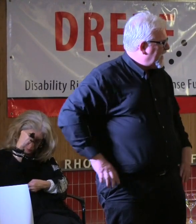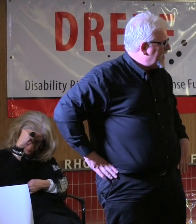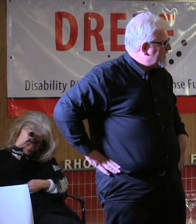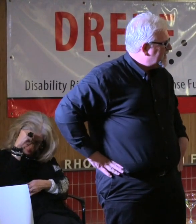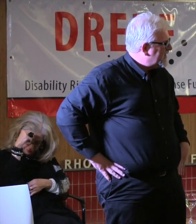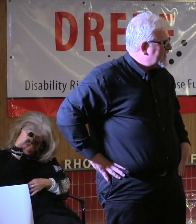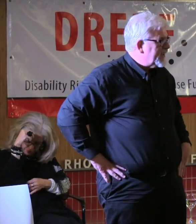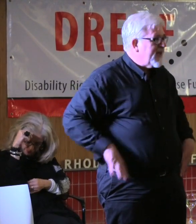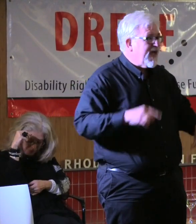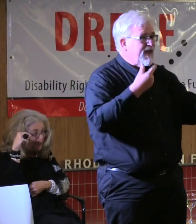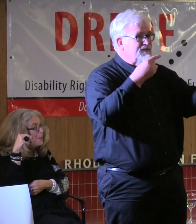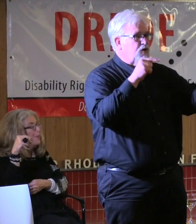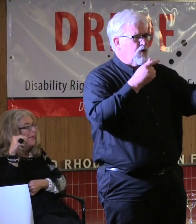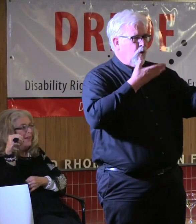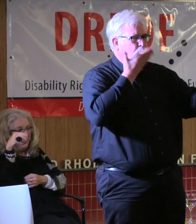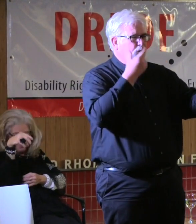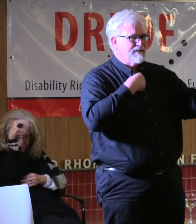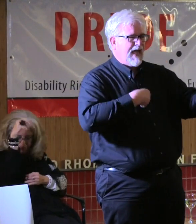wear